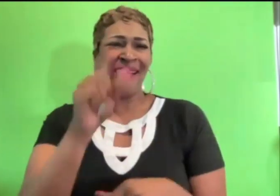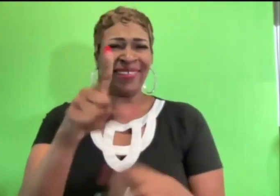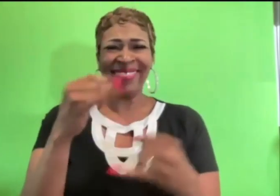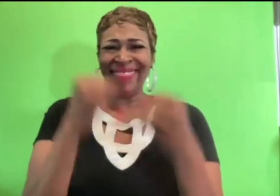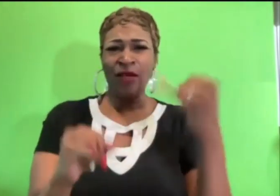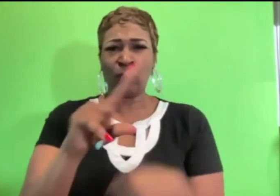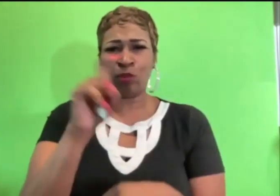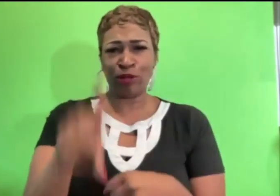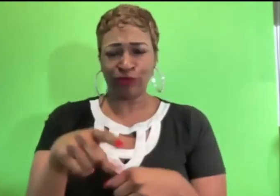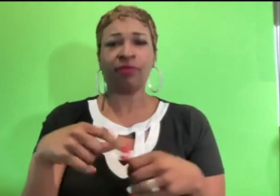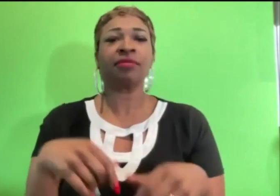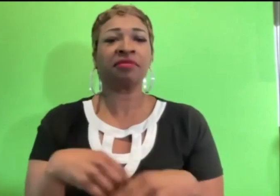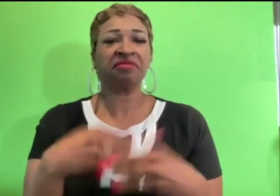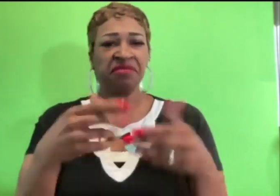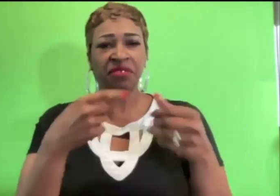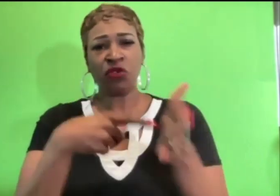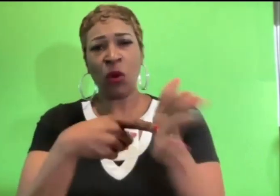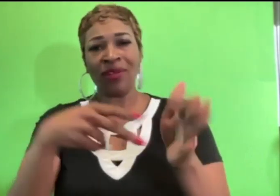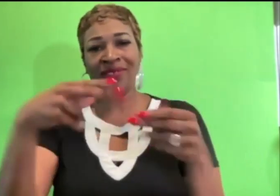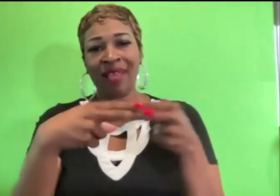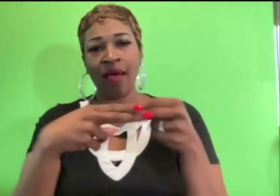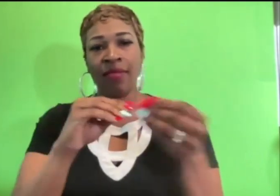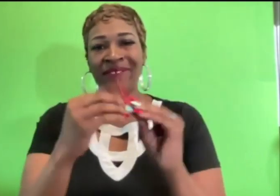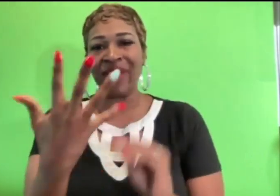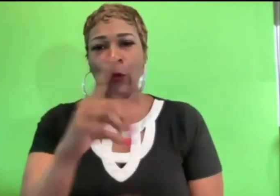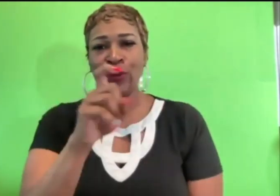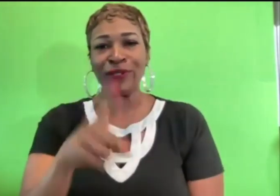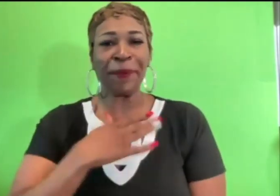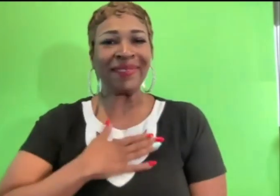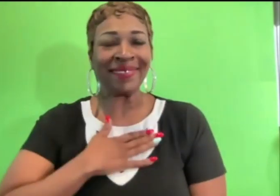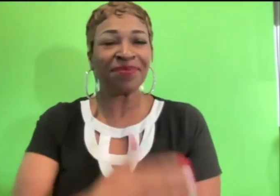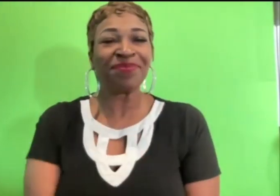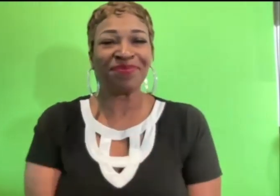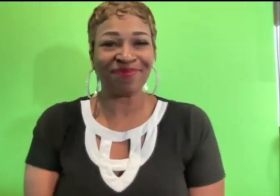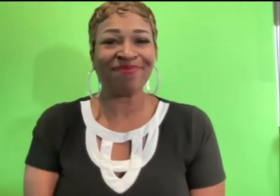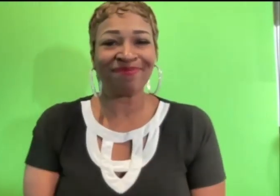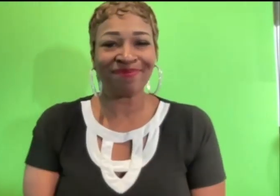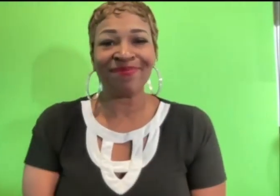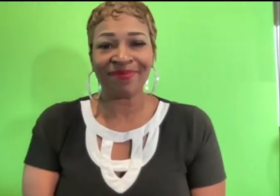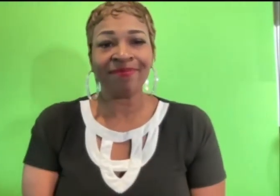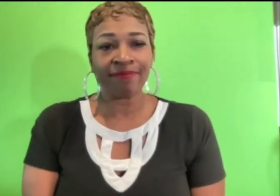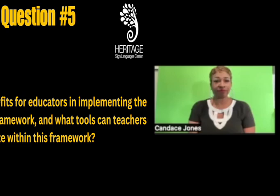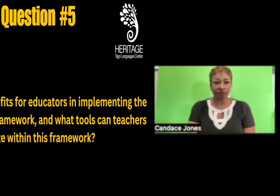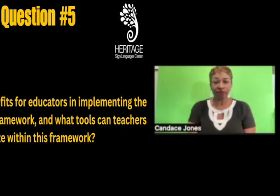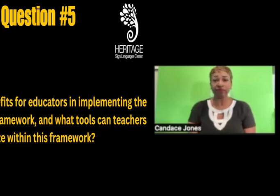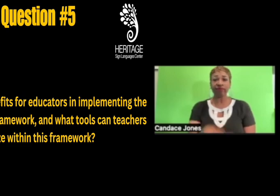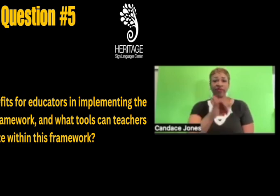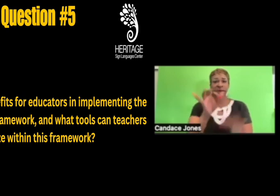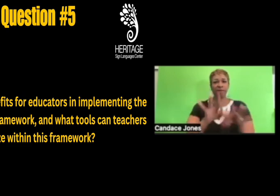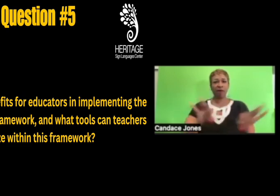education. In the interest of time, I'm going to move on to the next question. Can you show question?